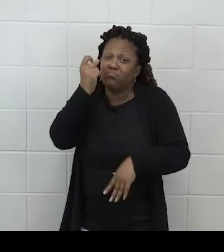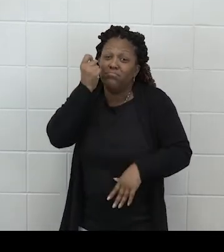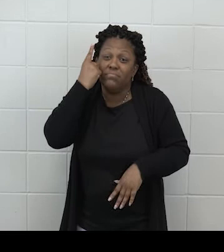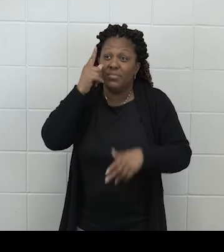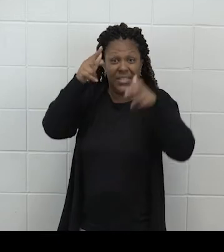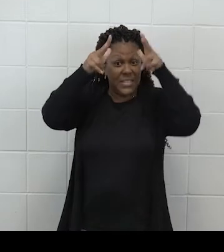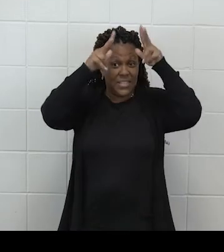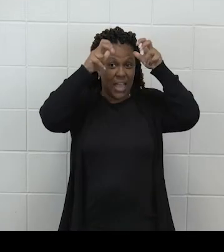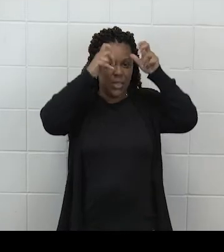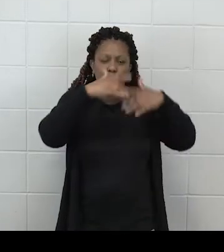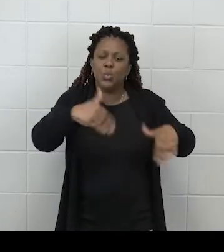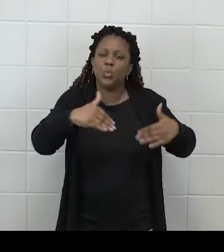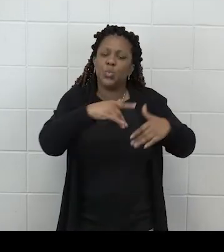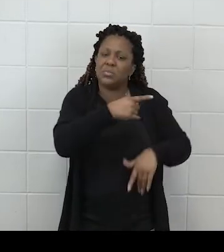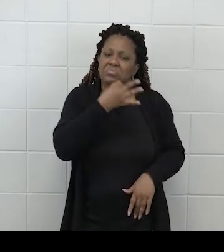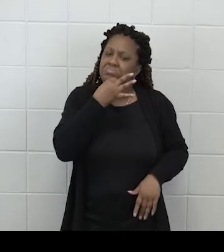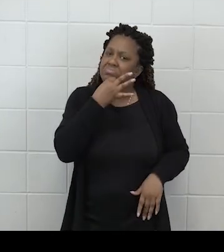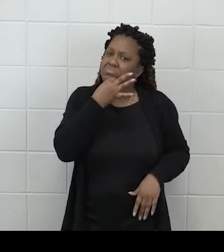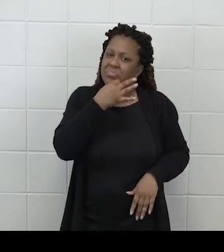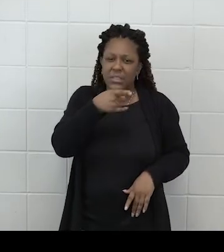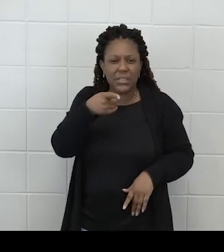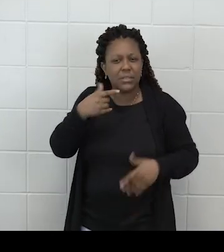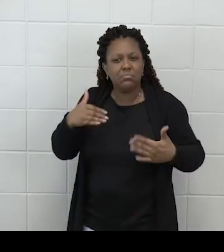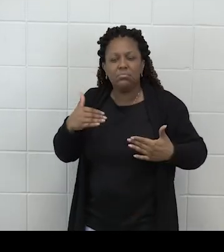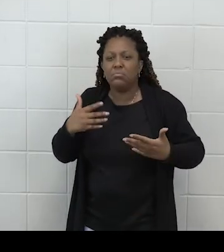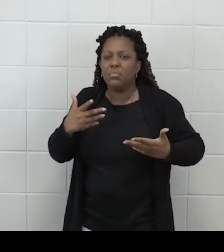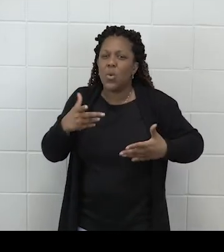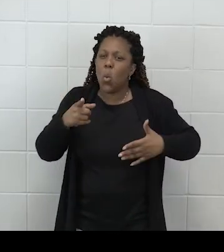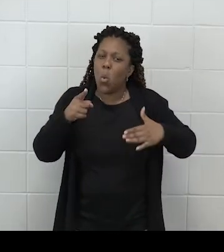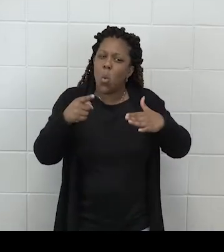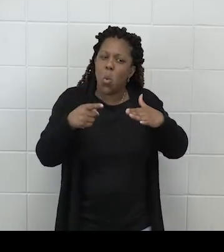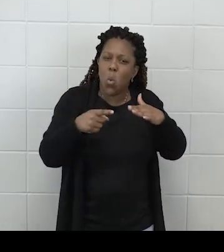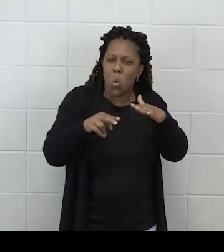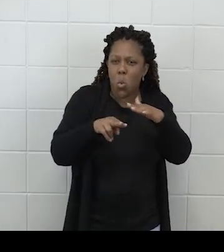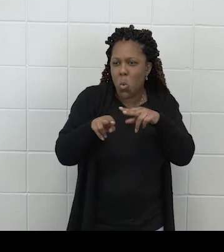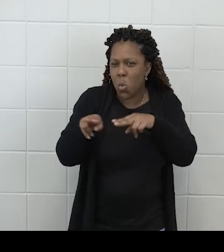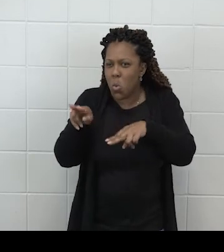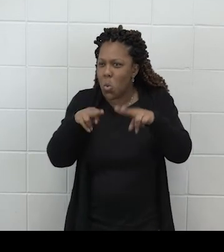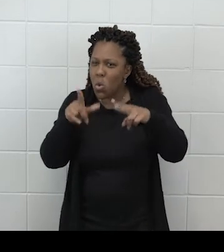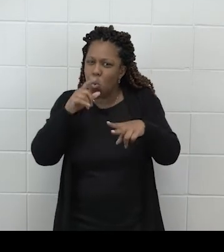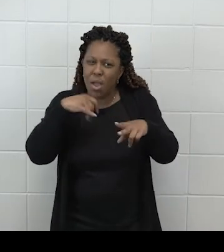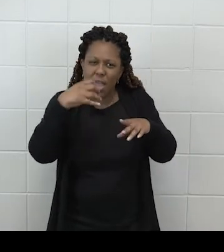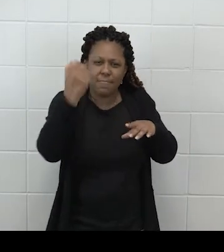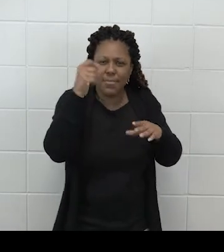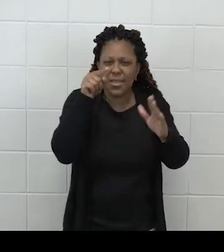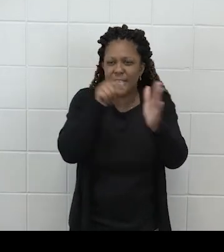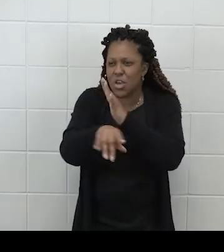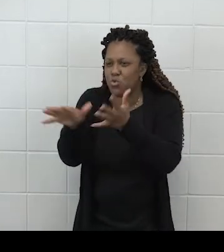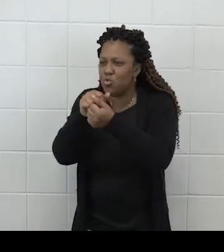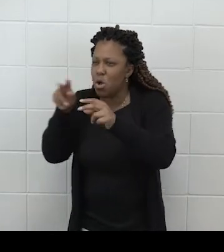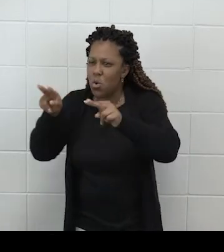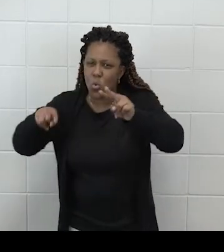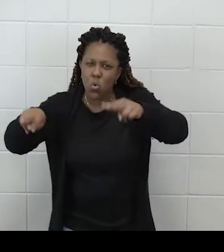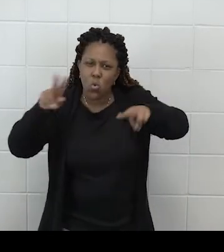always lurking about, seeking whose life he can steal, kill, and destroy. And if you look back over the